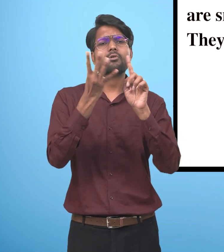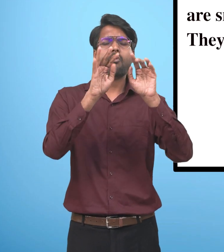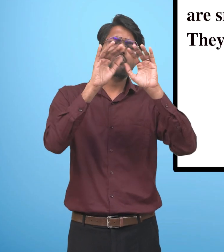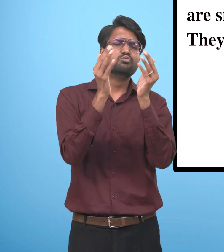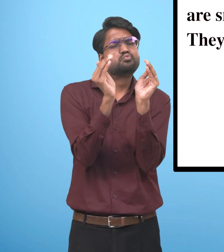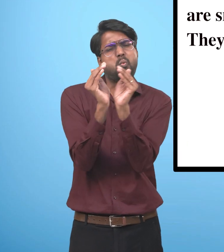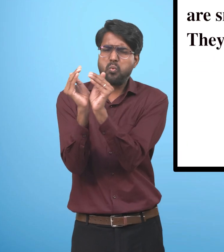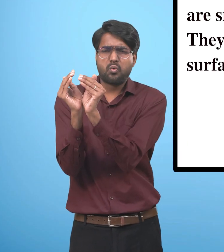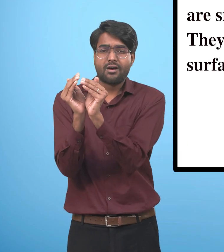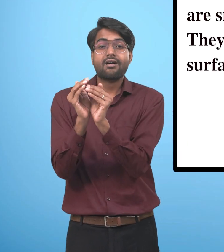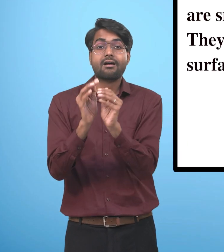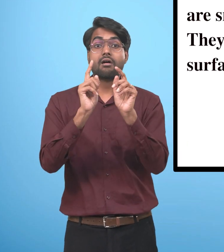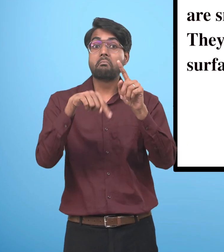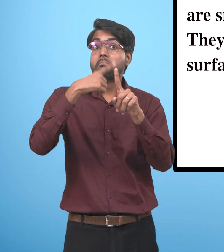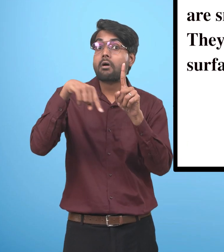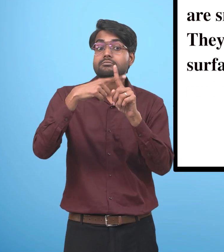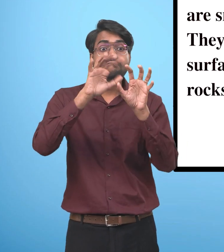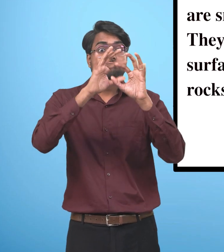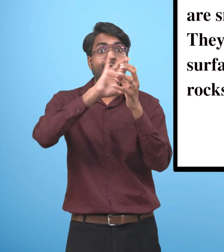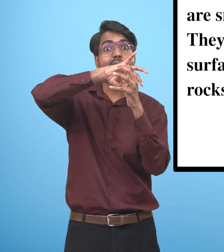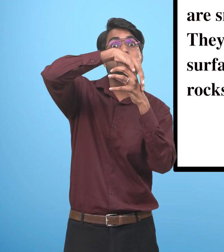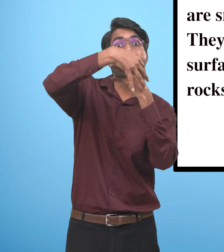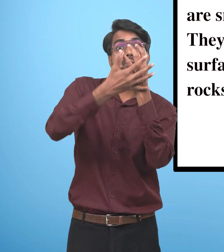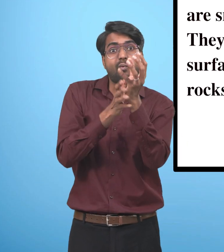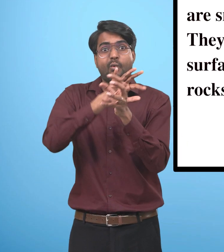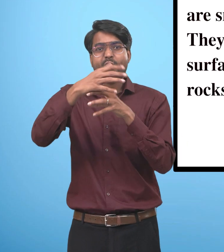They have solid surfaces with rocks on them.